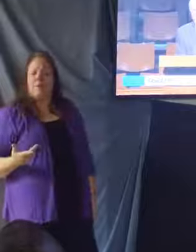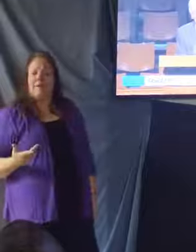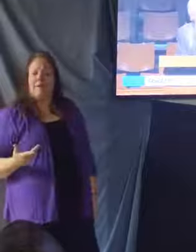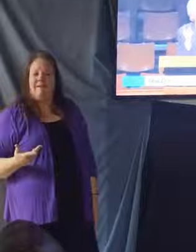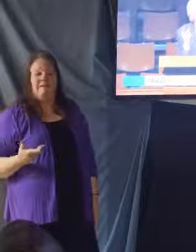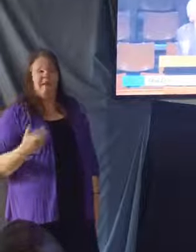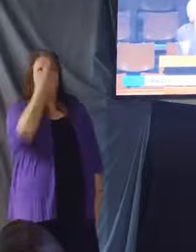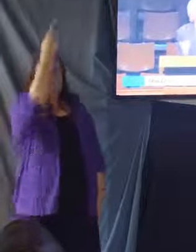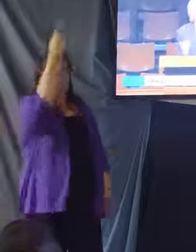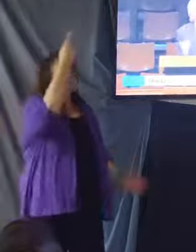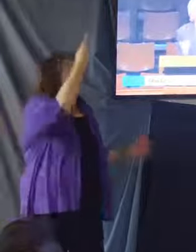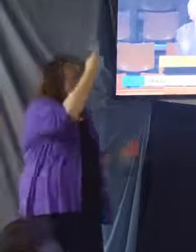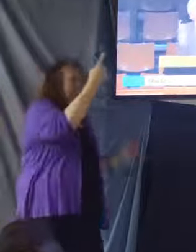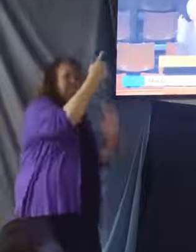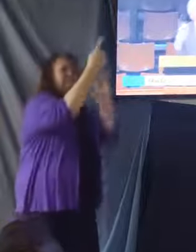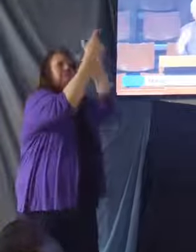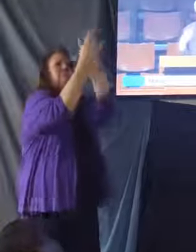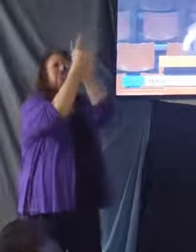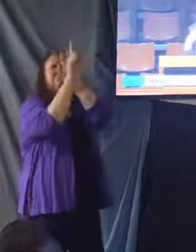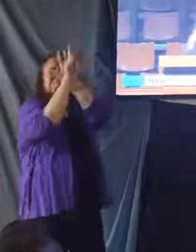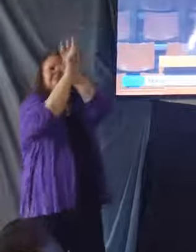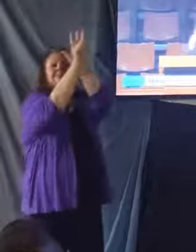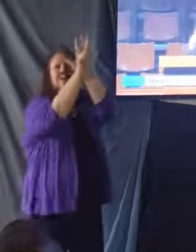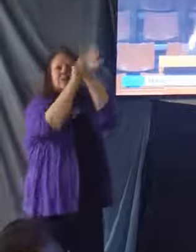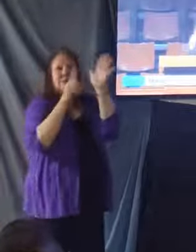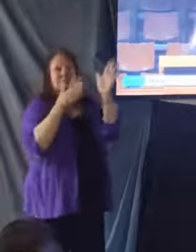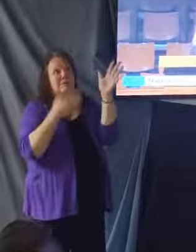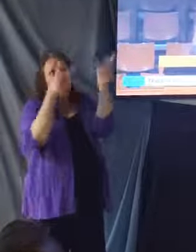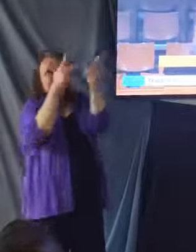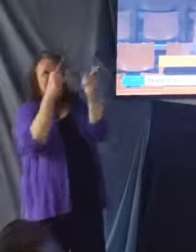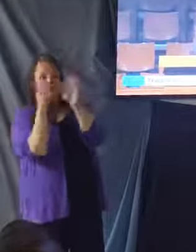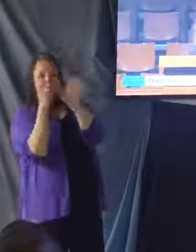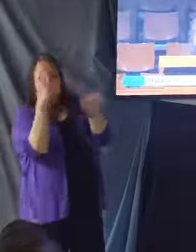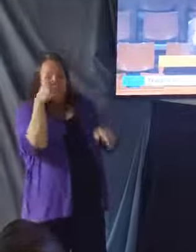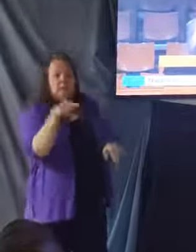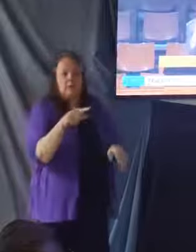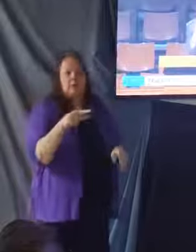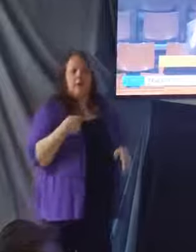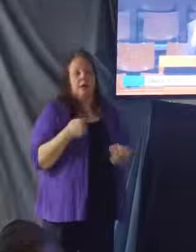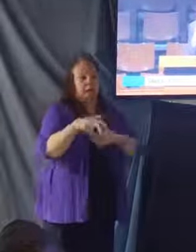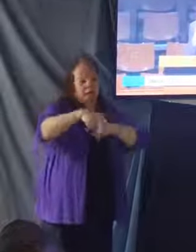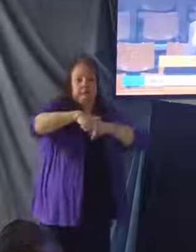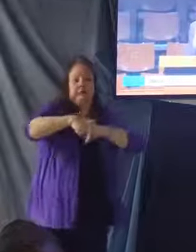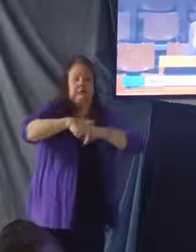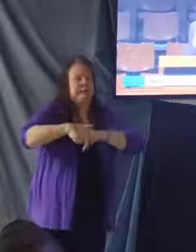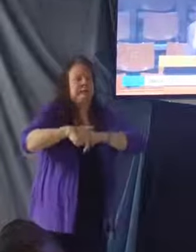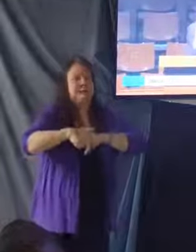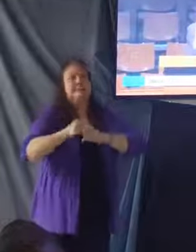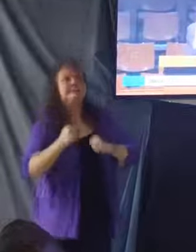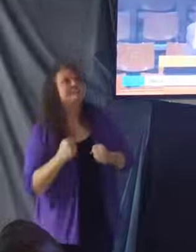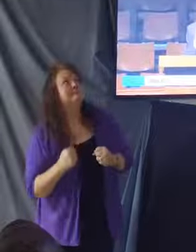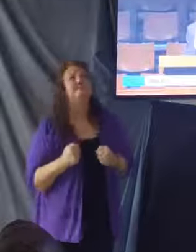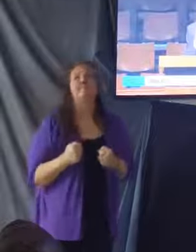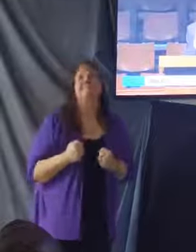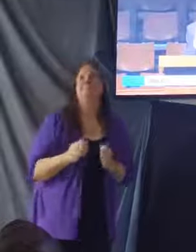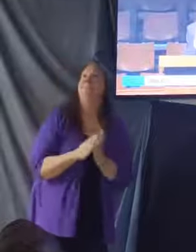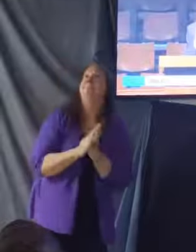And then I'll come and get you and take you to what I've prepared for you. Well, boy, we ought to be living on the edge of expectancy.